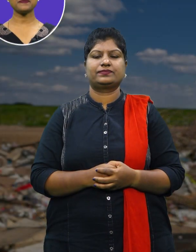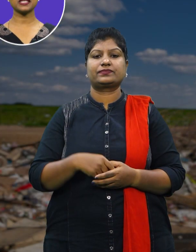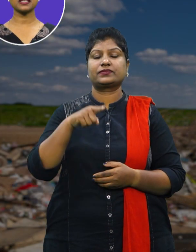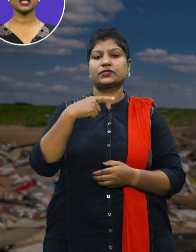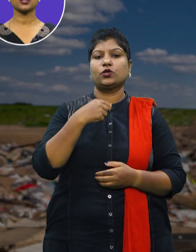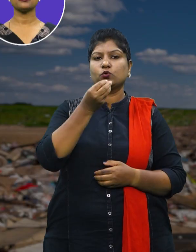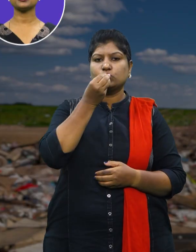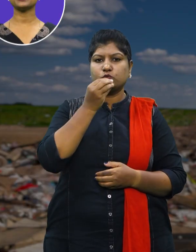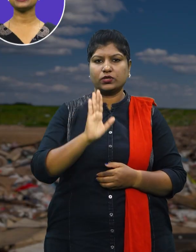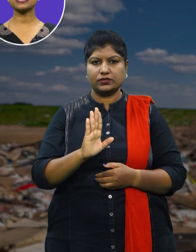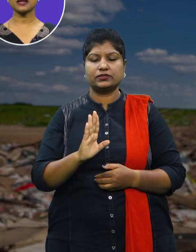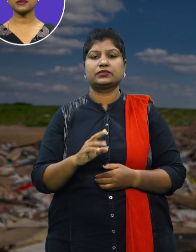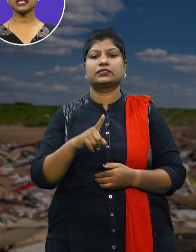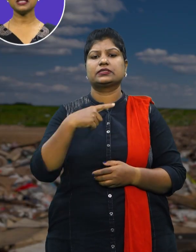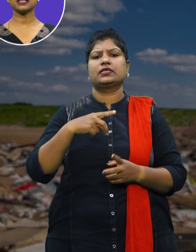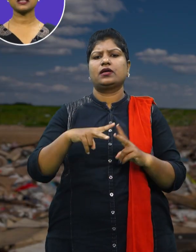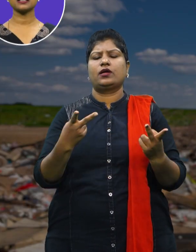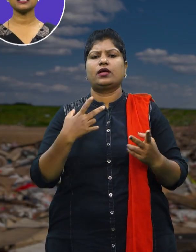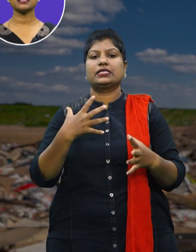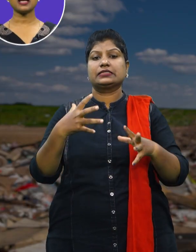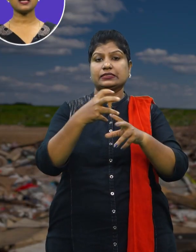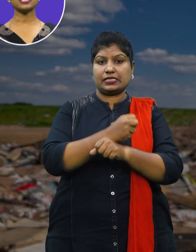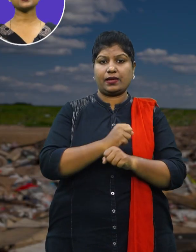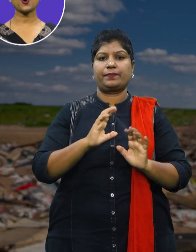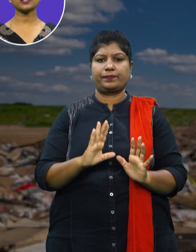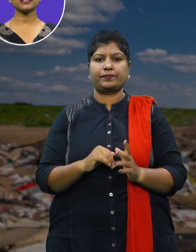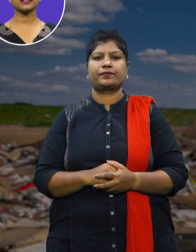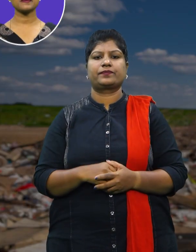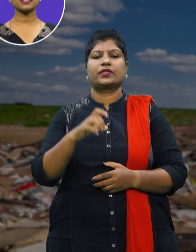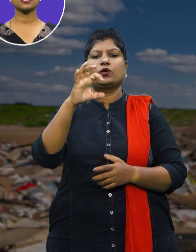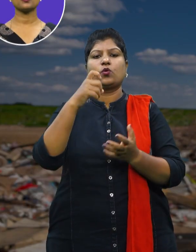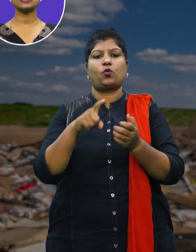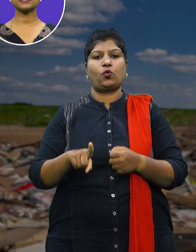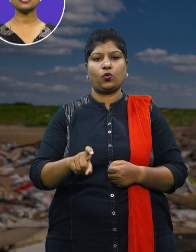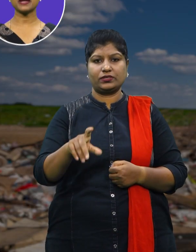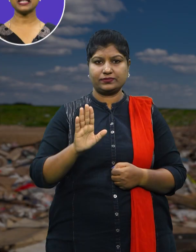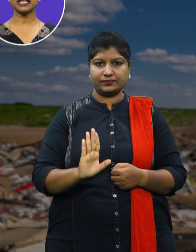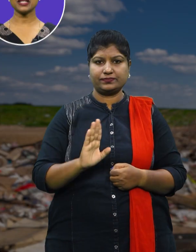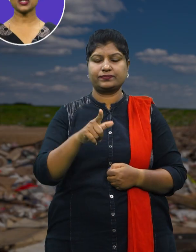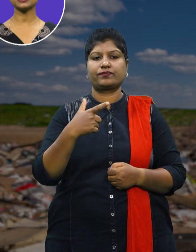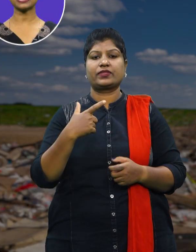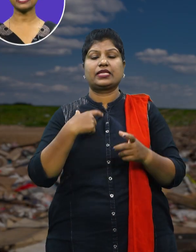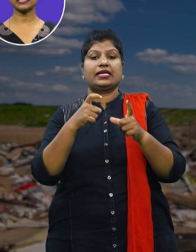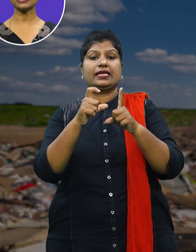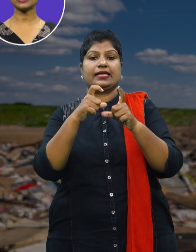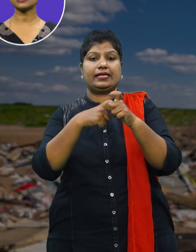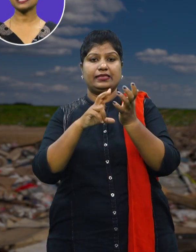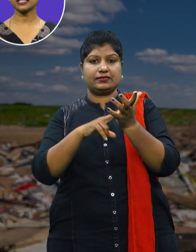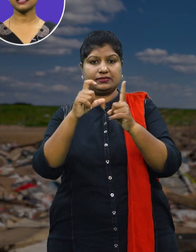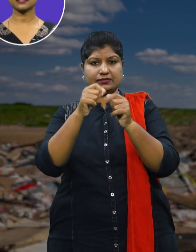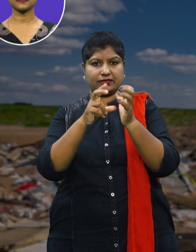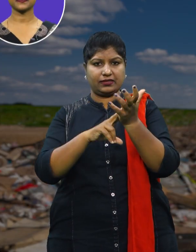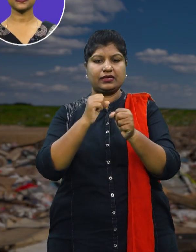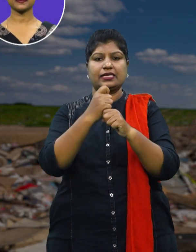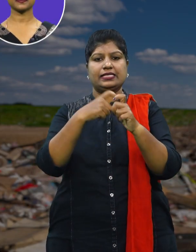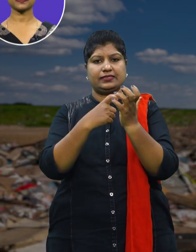Food webs would be disrupted and organisms will become endangered and then